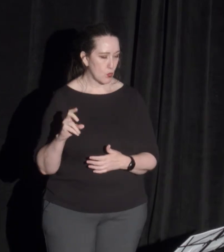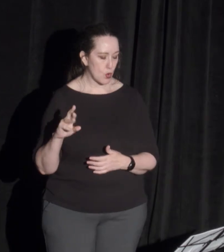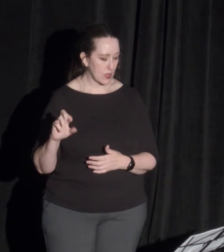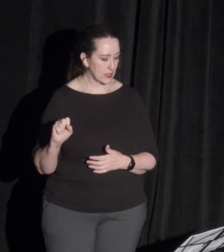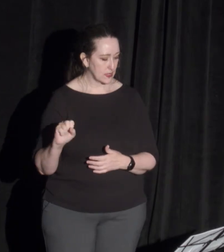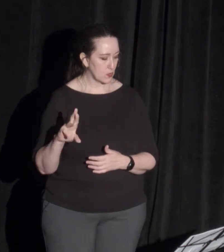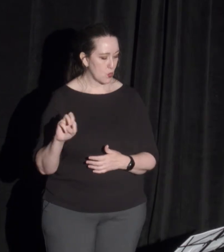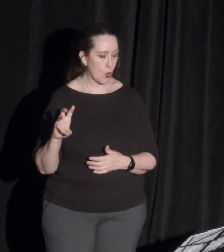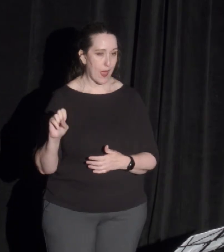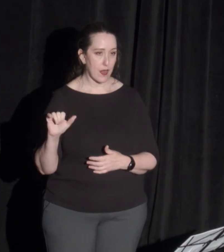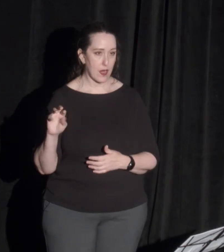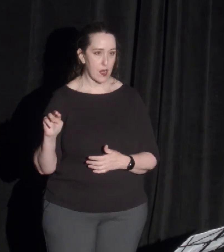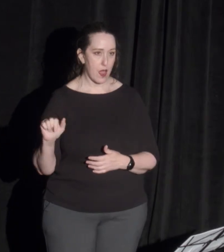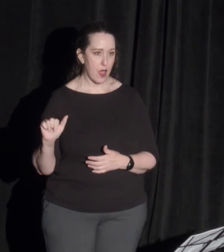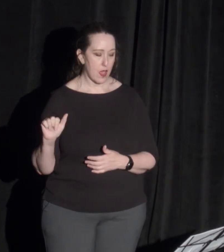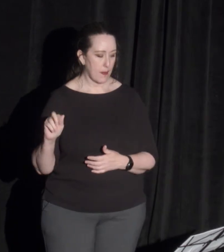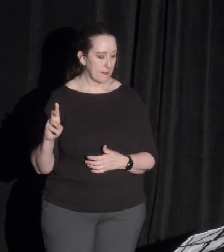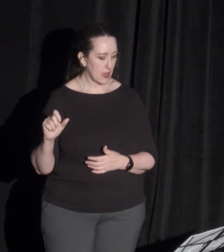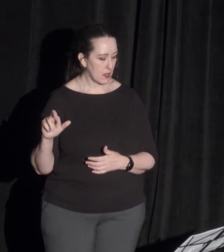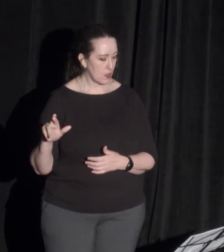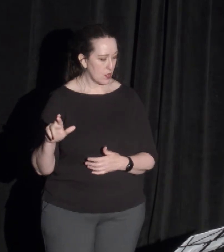Miller, and Marshall Ryan Maresca.